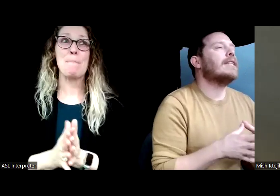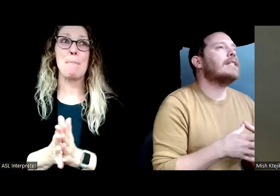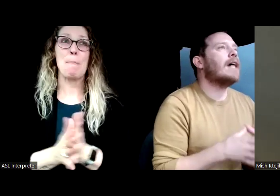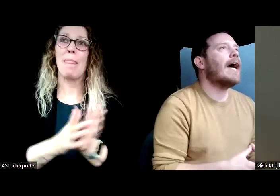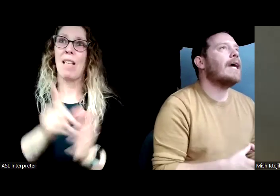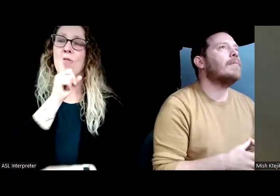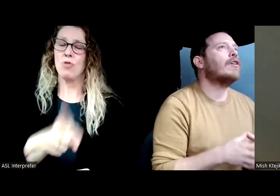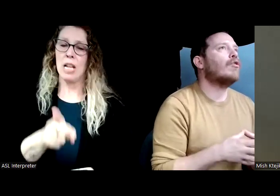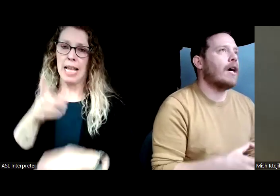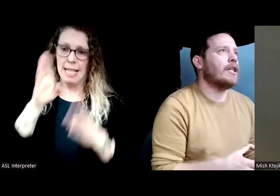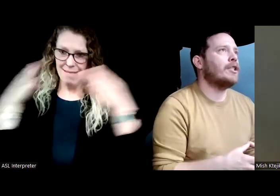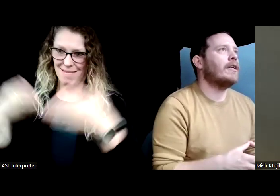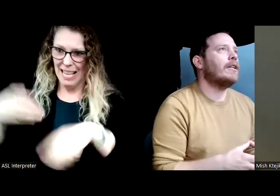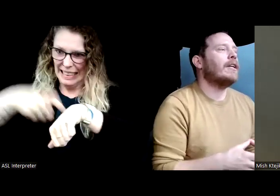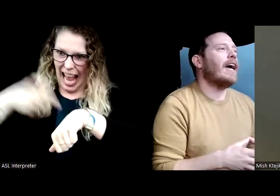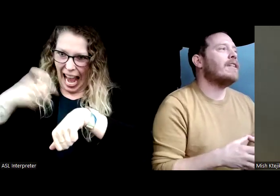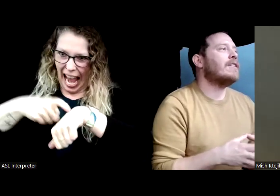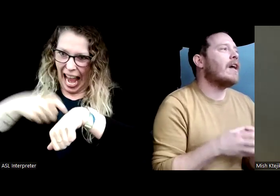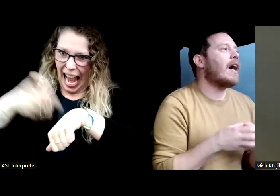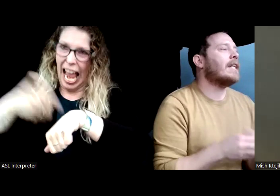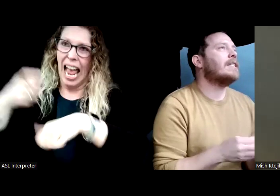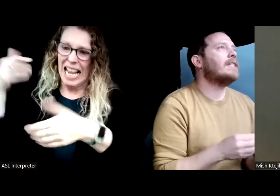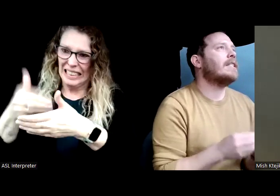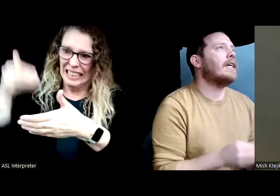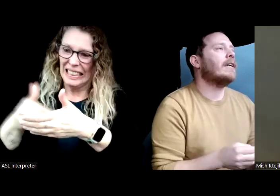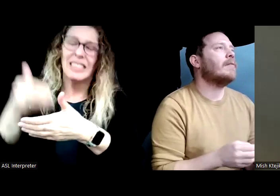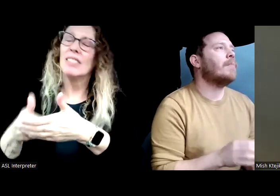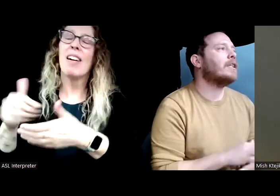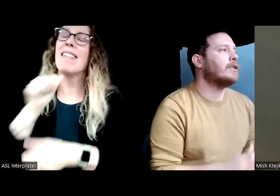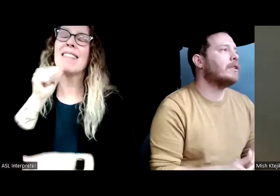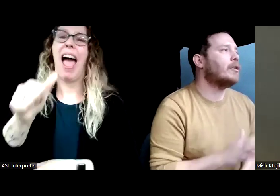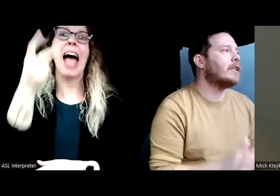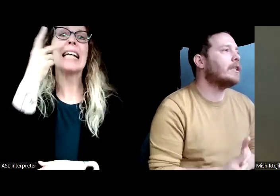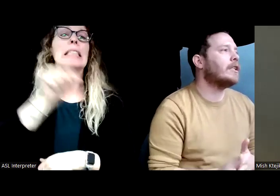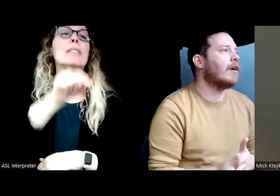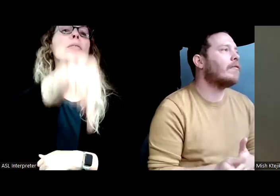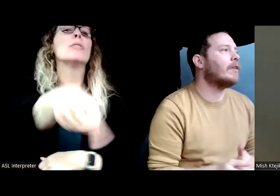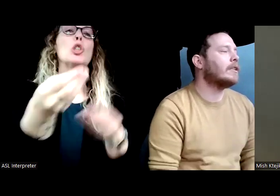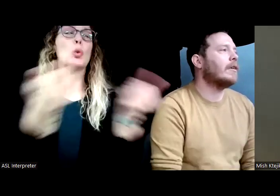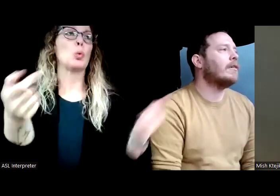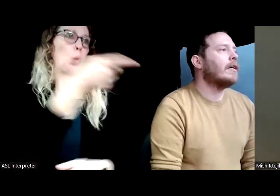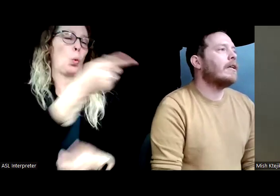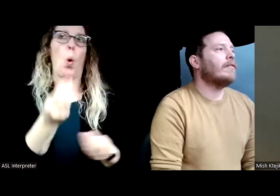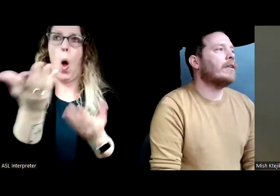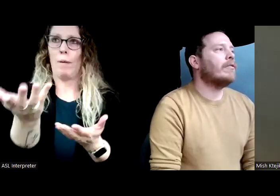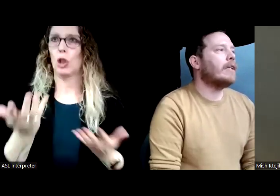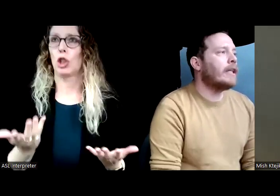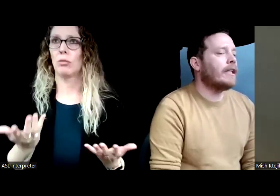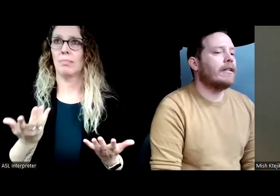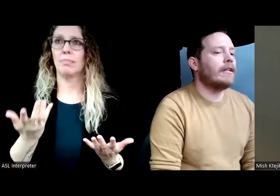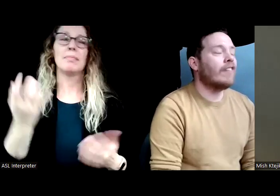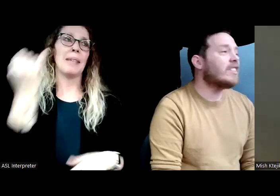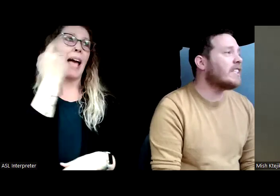fixed on the time crunch and not seeing the possible solutions that you're offering. So if you